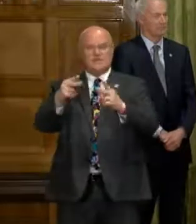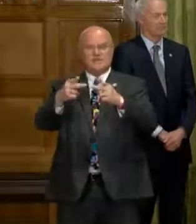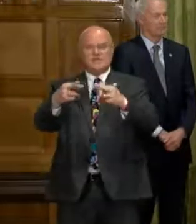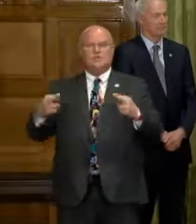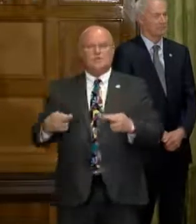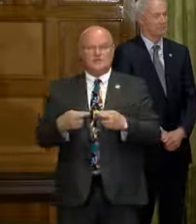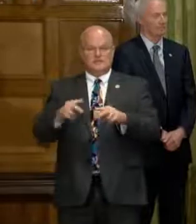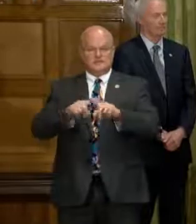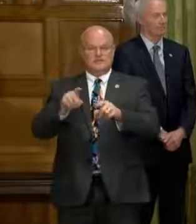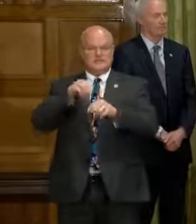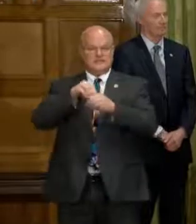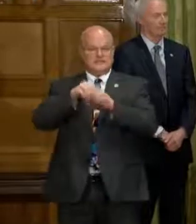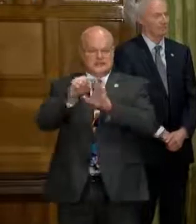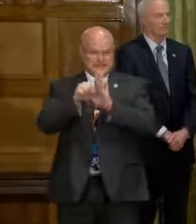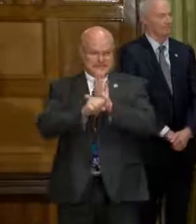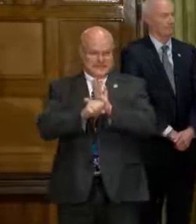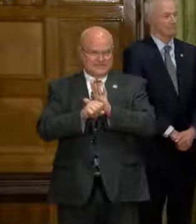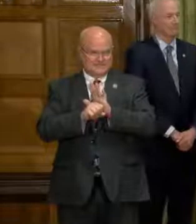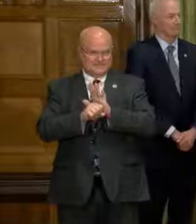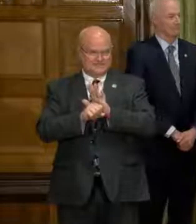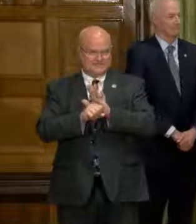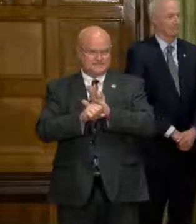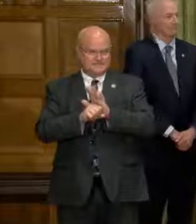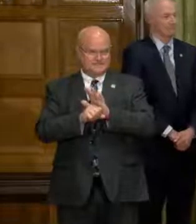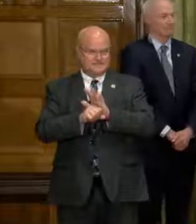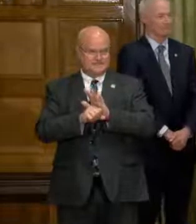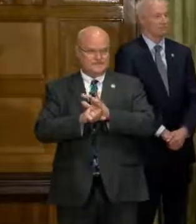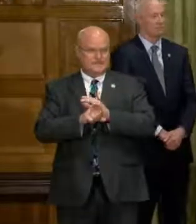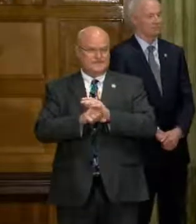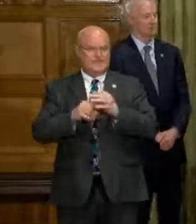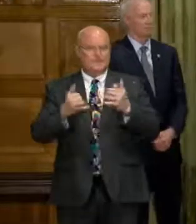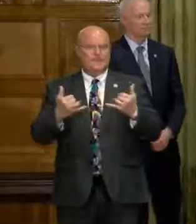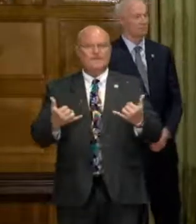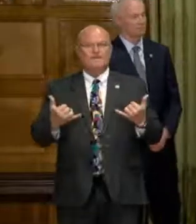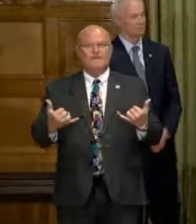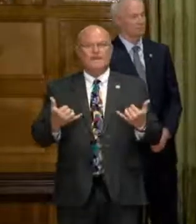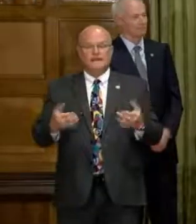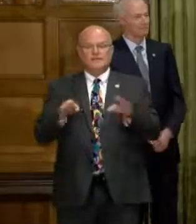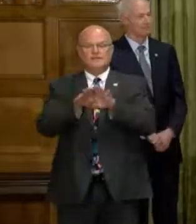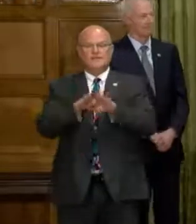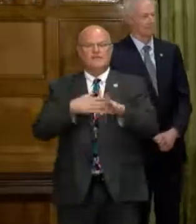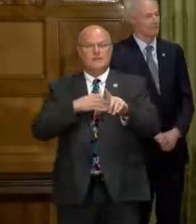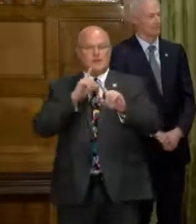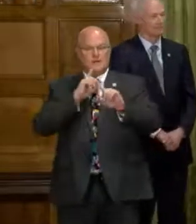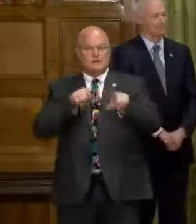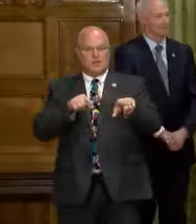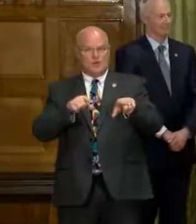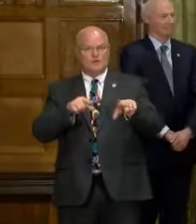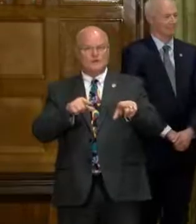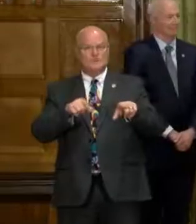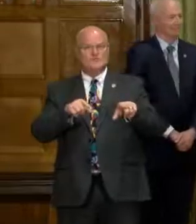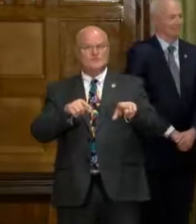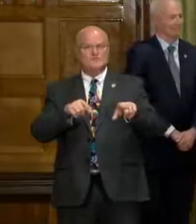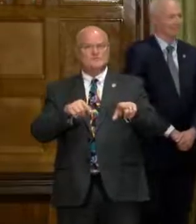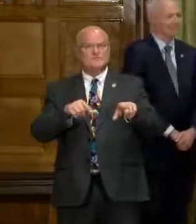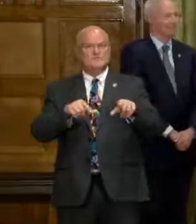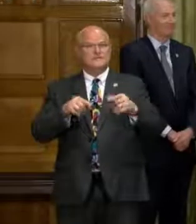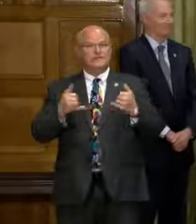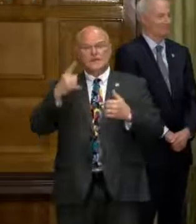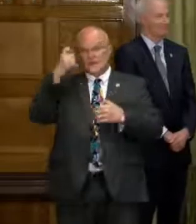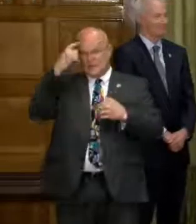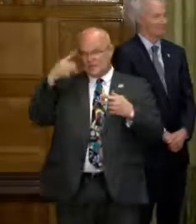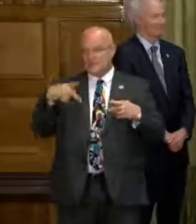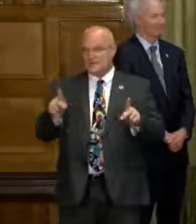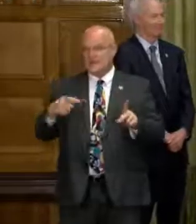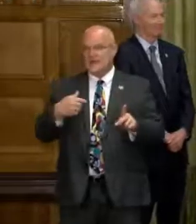regional differences within our state. With that, I'm going to conclude my report to the governor. With the